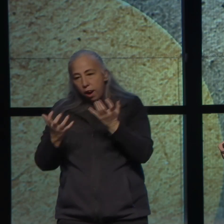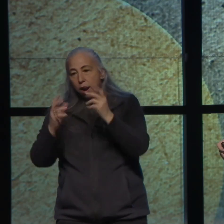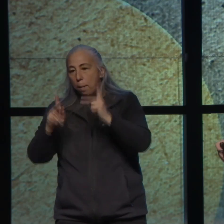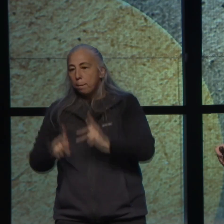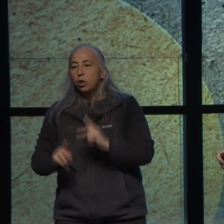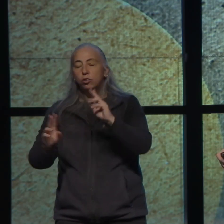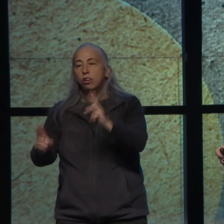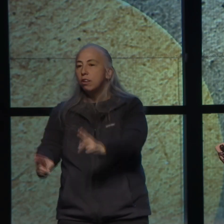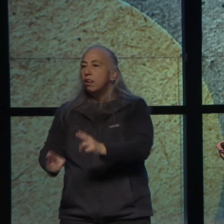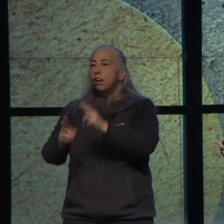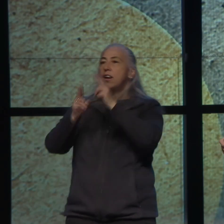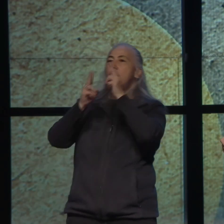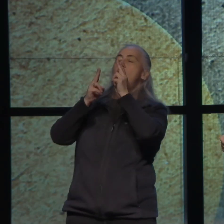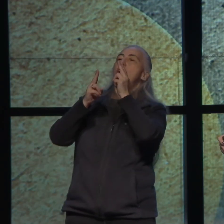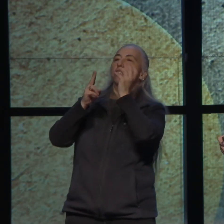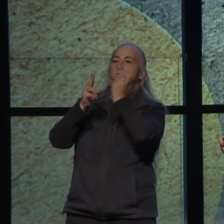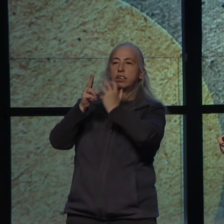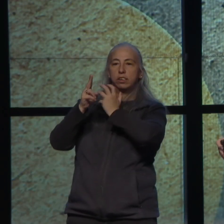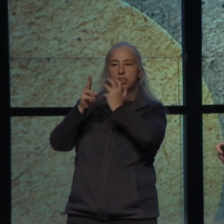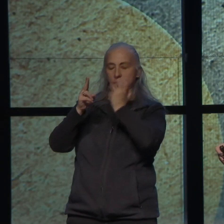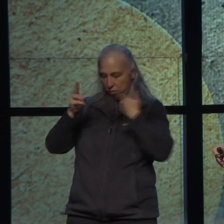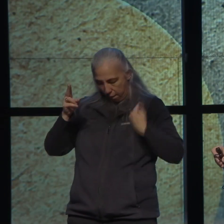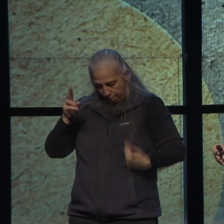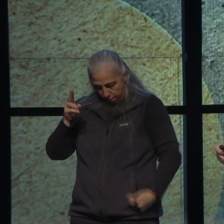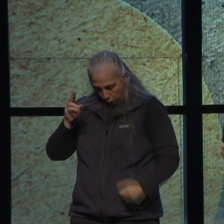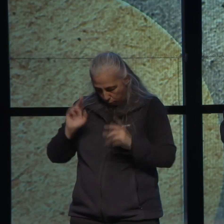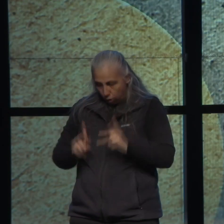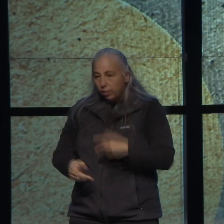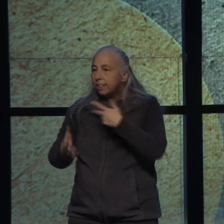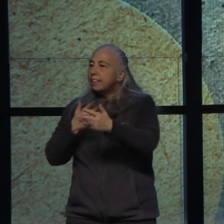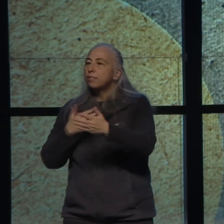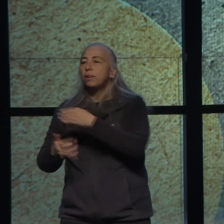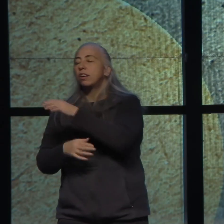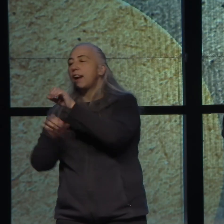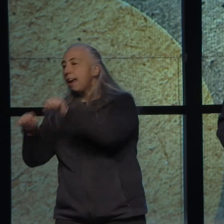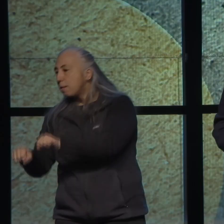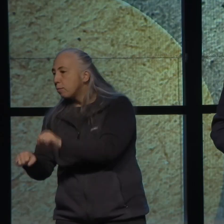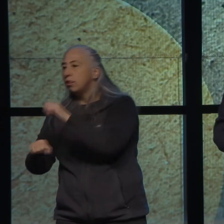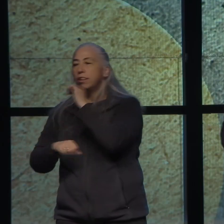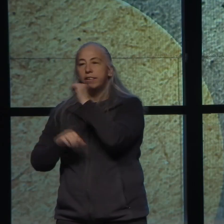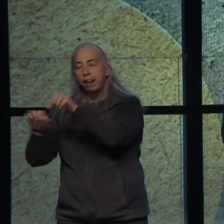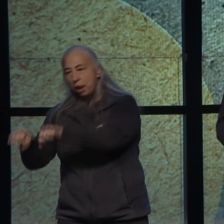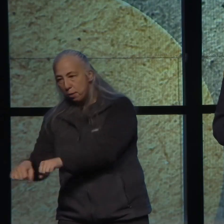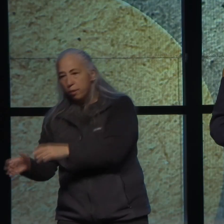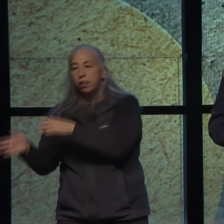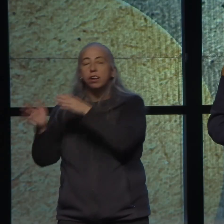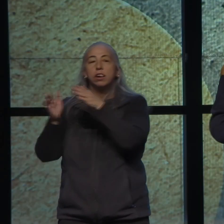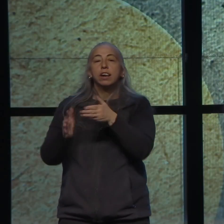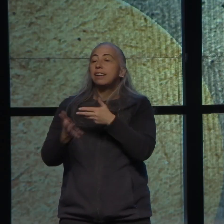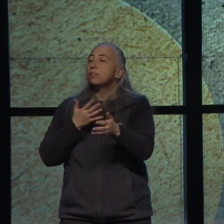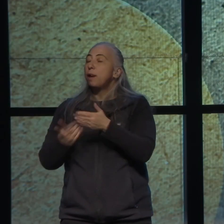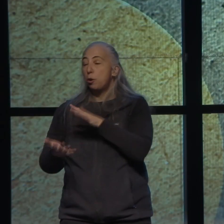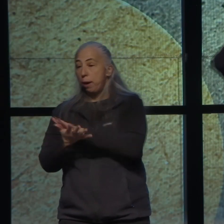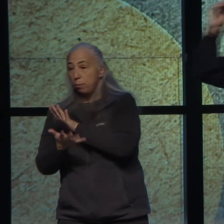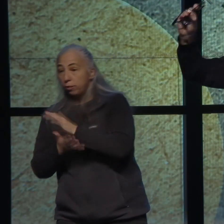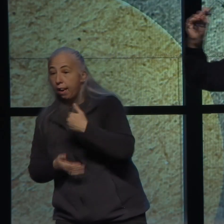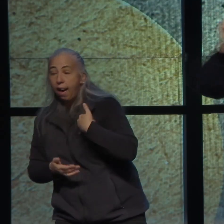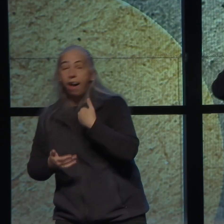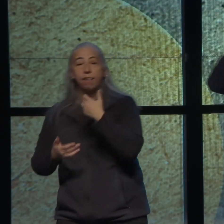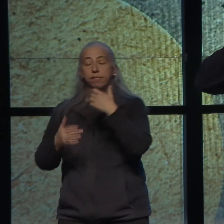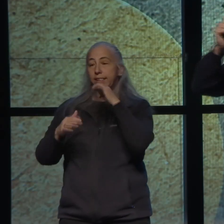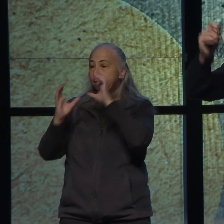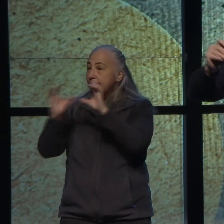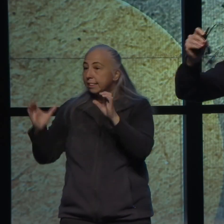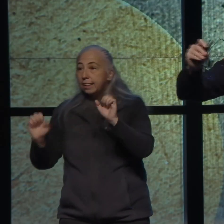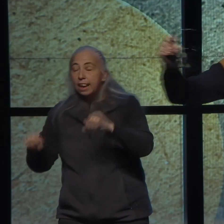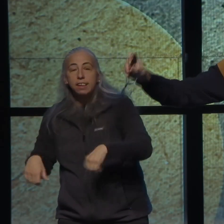you as whole, regardless of your ability or disability, regardless of your documentation, regardless of what this world wants